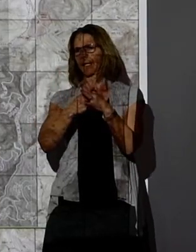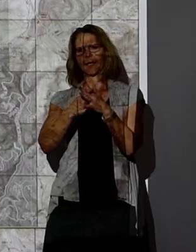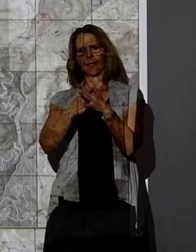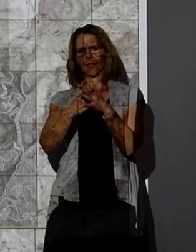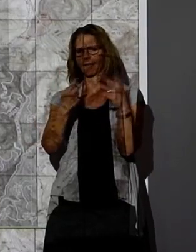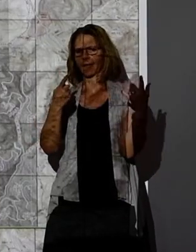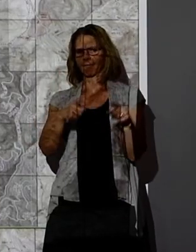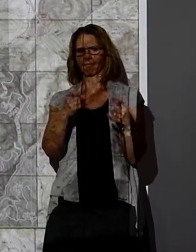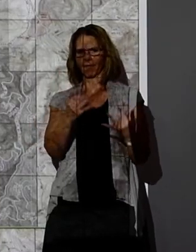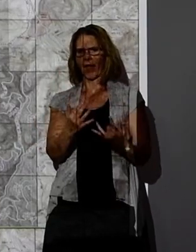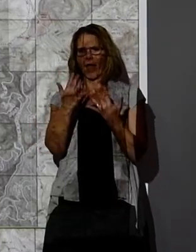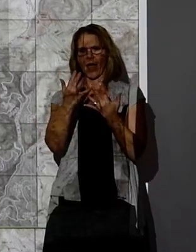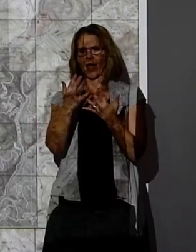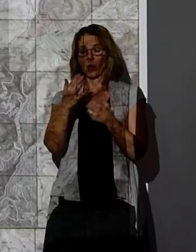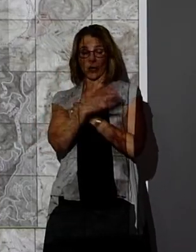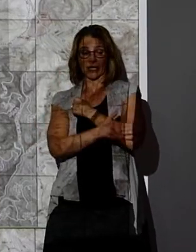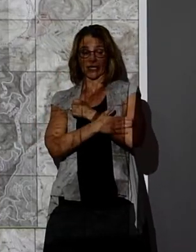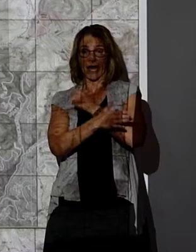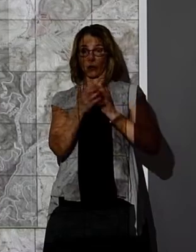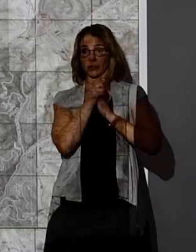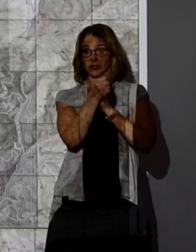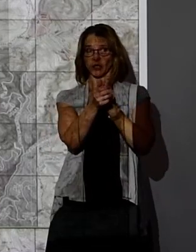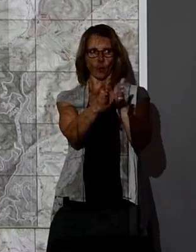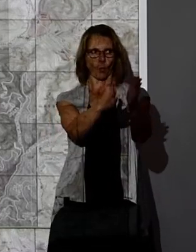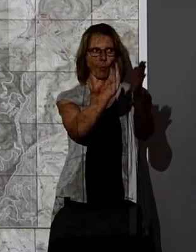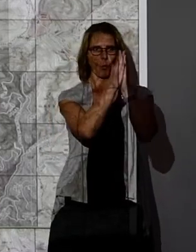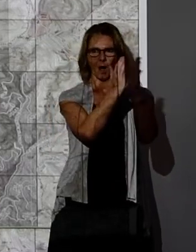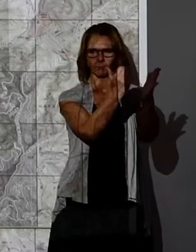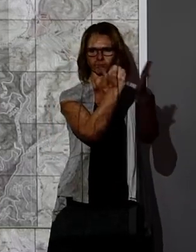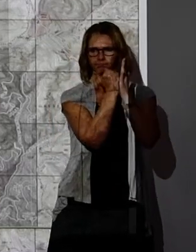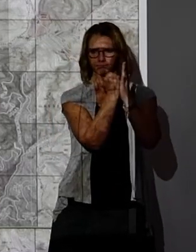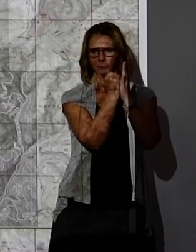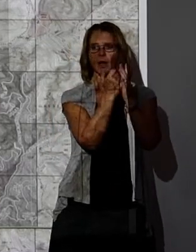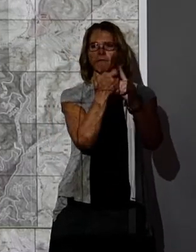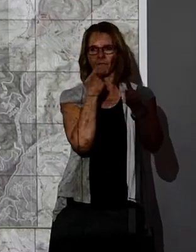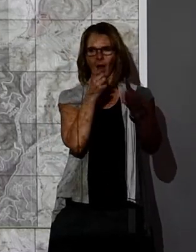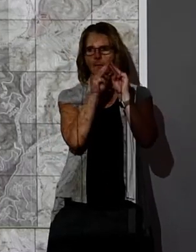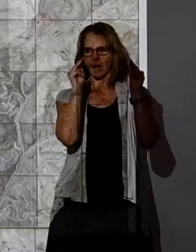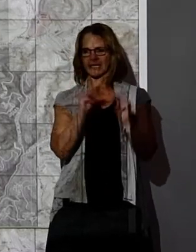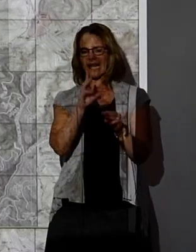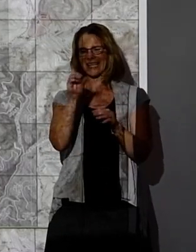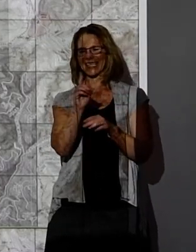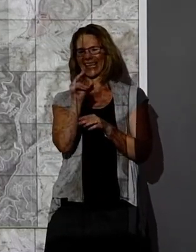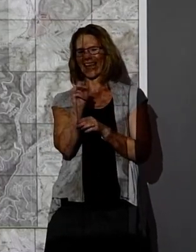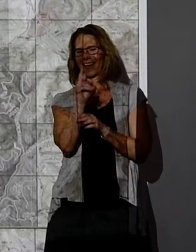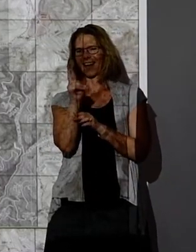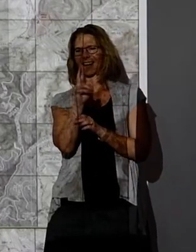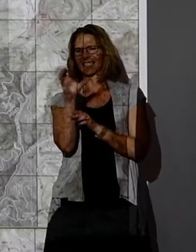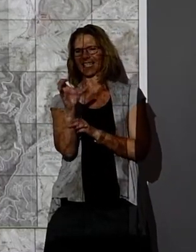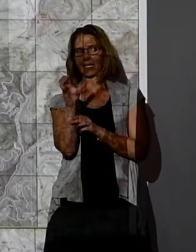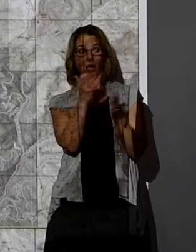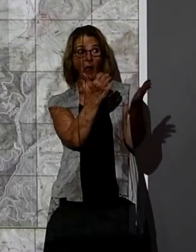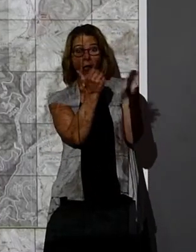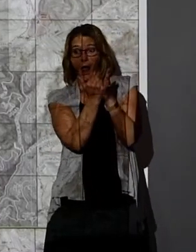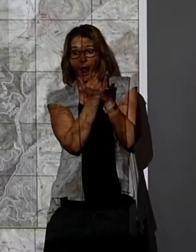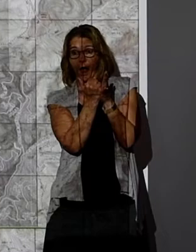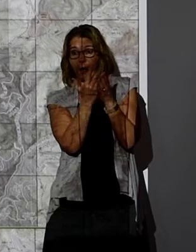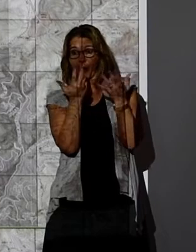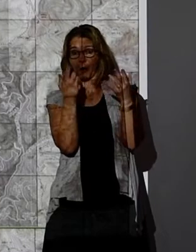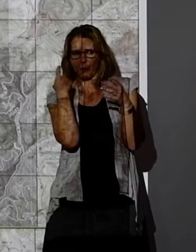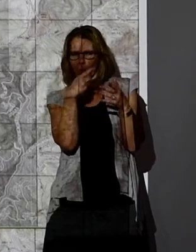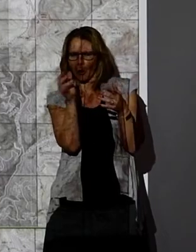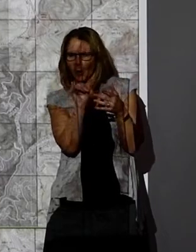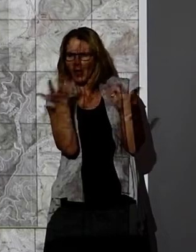incident, county leadership requested assistance from the Montana DNRC. Now, what does assistance look like can be